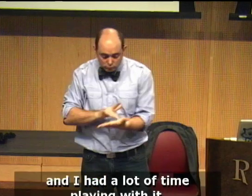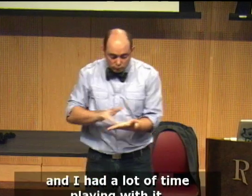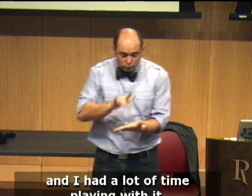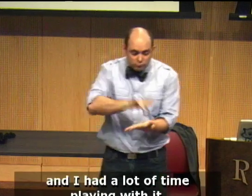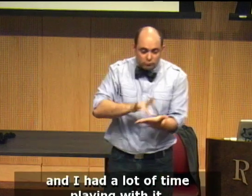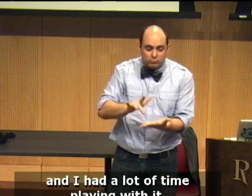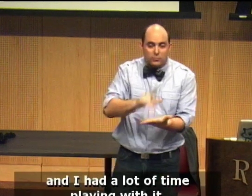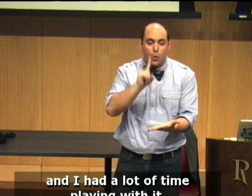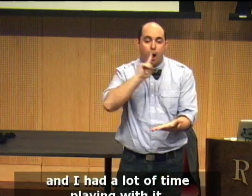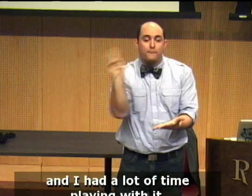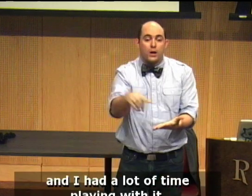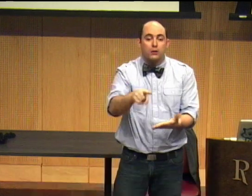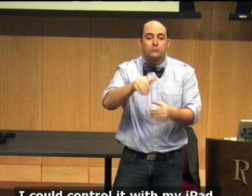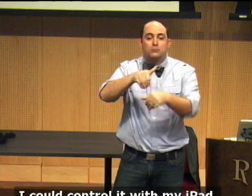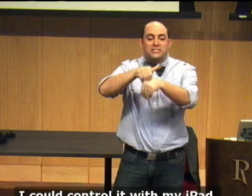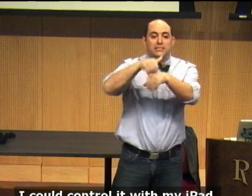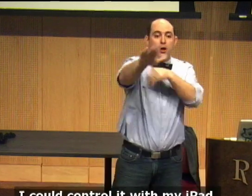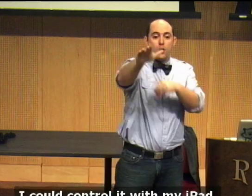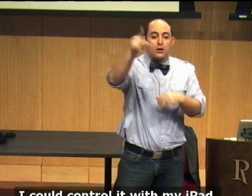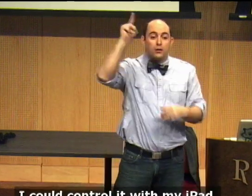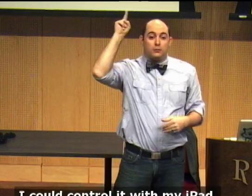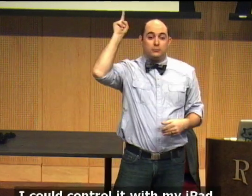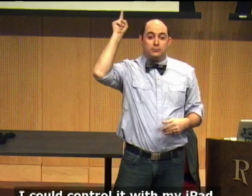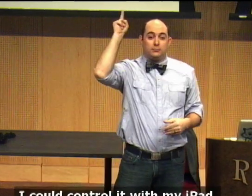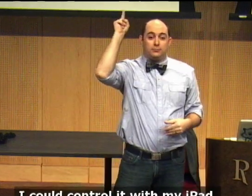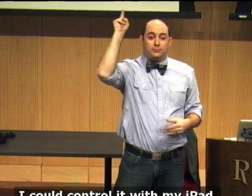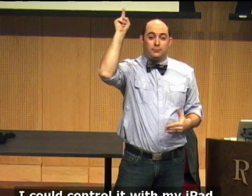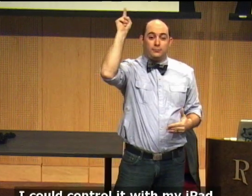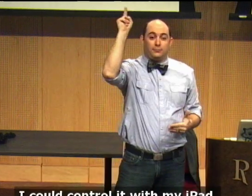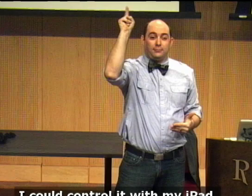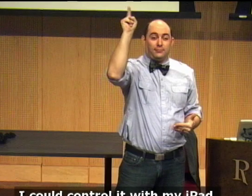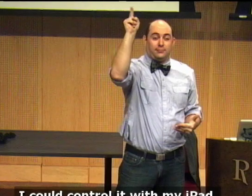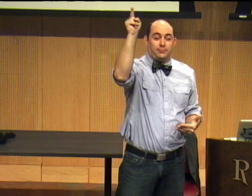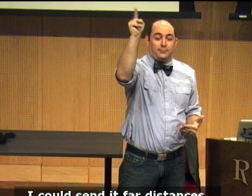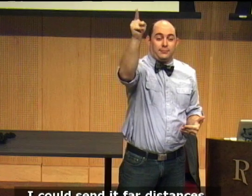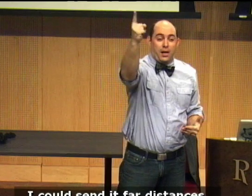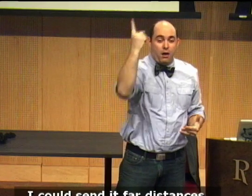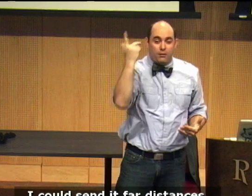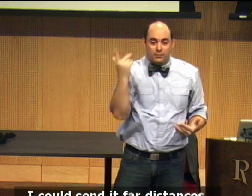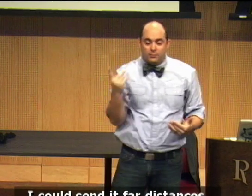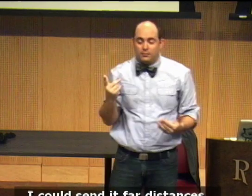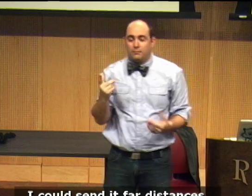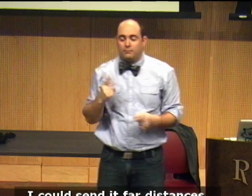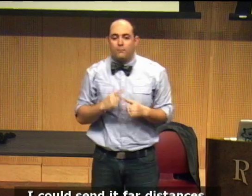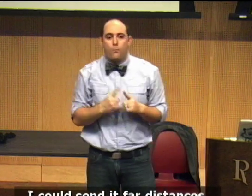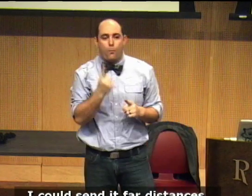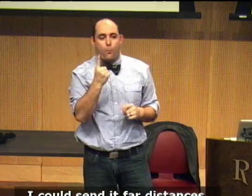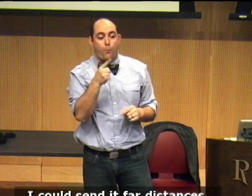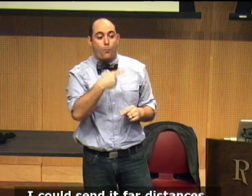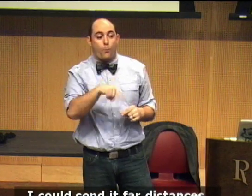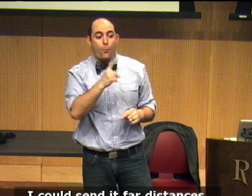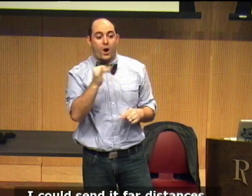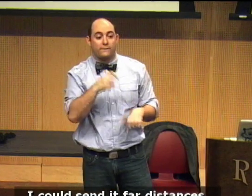time playing with it. I could control it with my iPad. I could send it far distances.